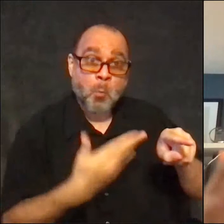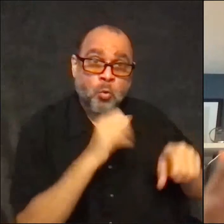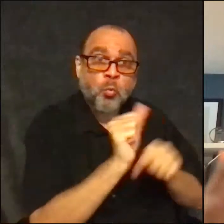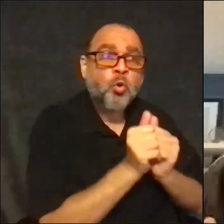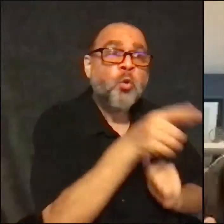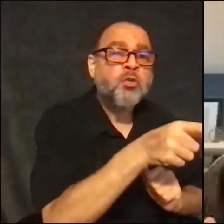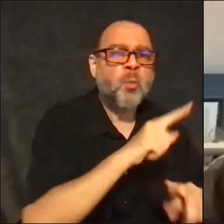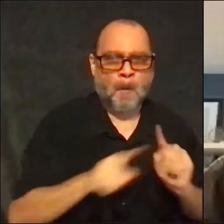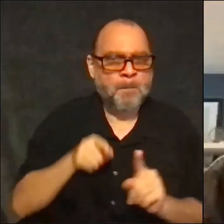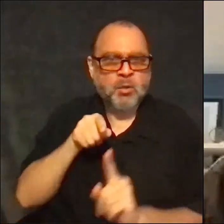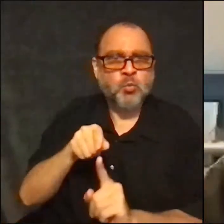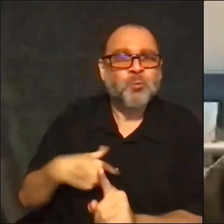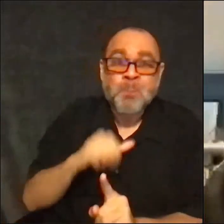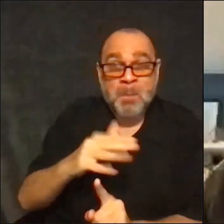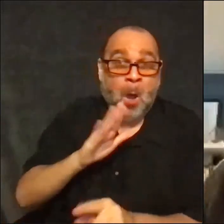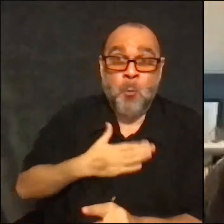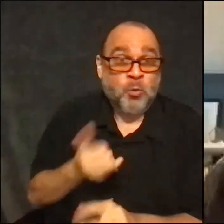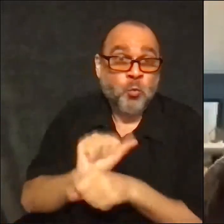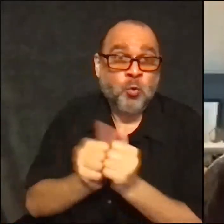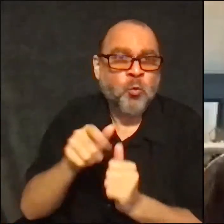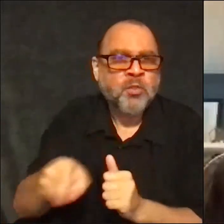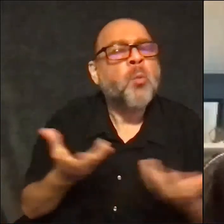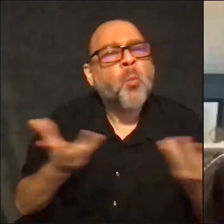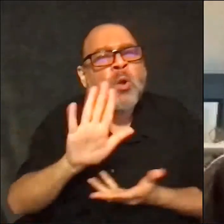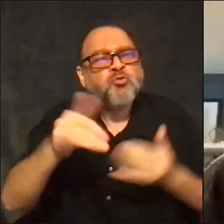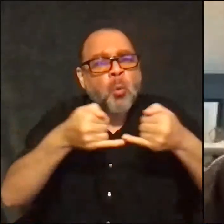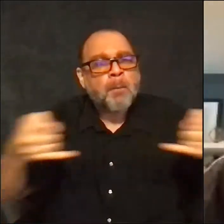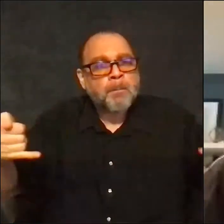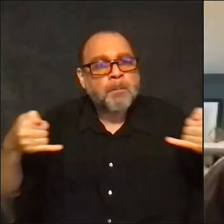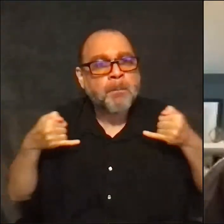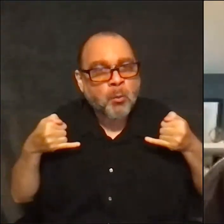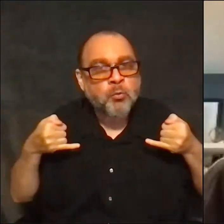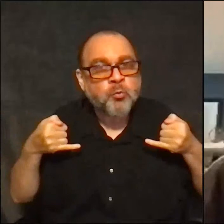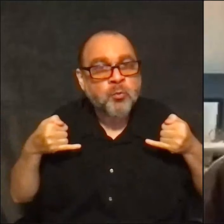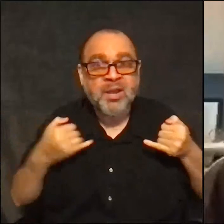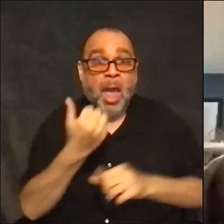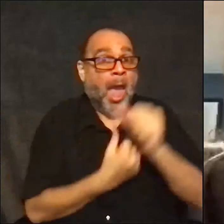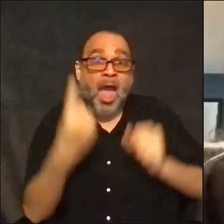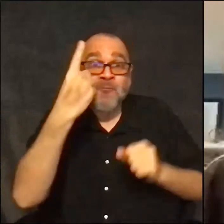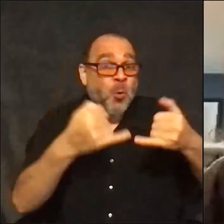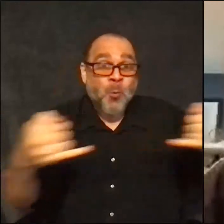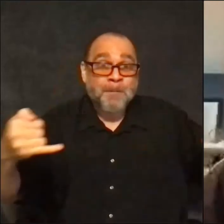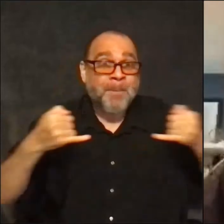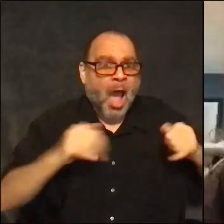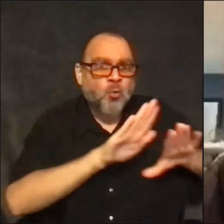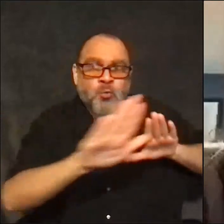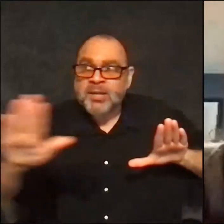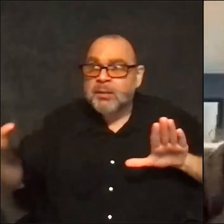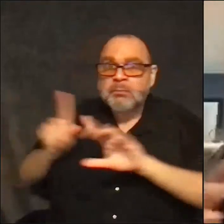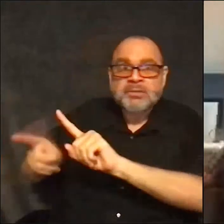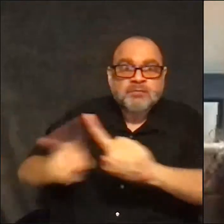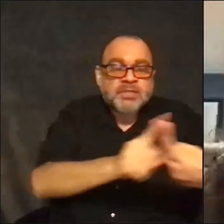all of us, it's different. But if you understand yours, you won't find yourself in the situation that I've been in, where